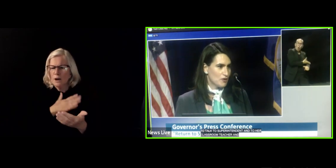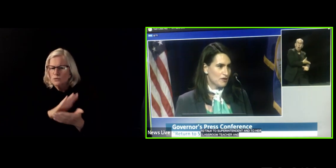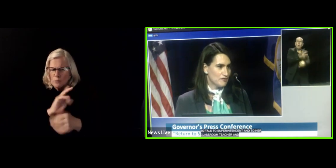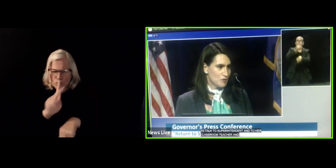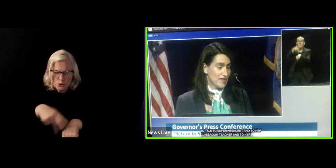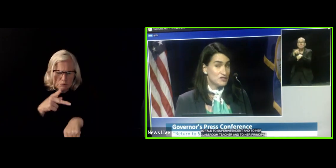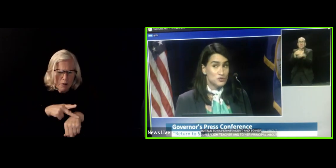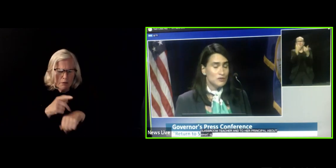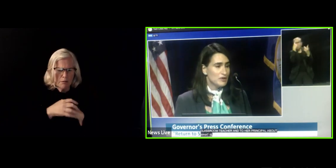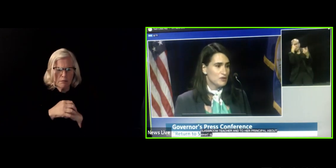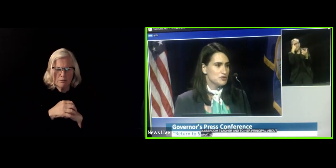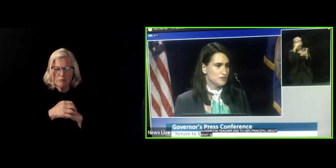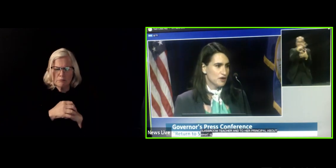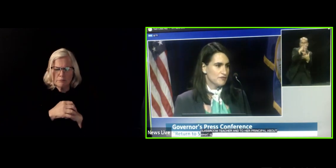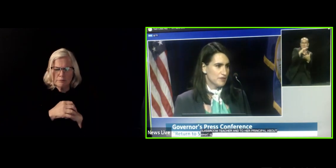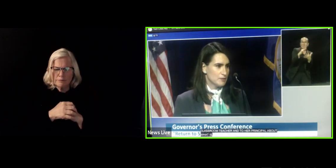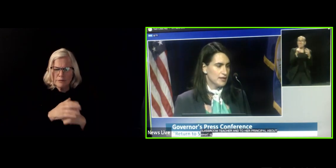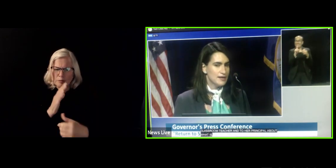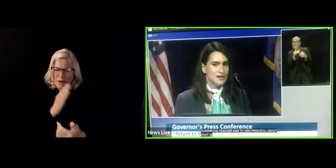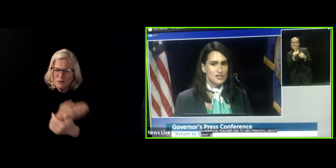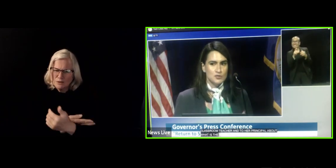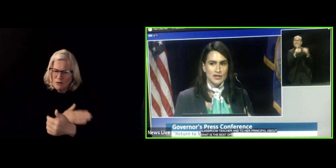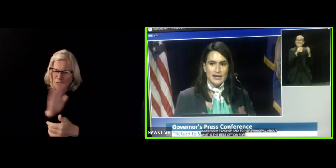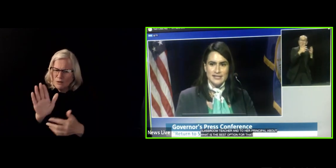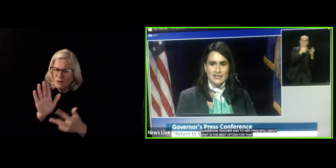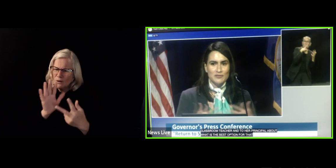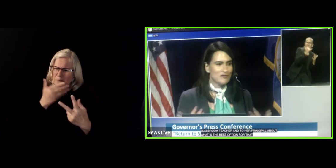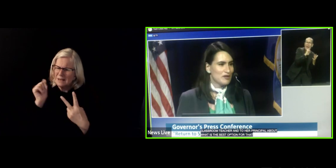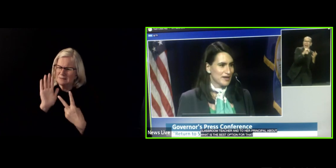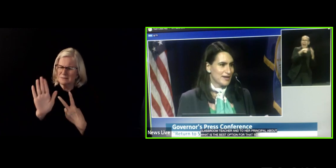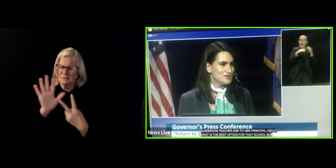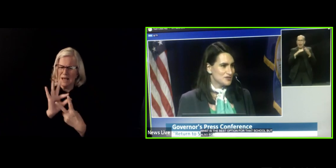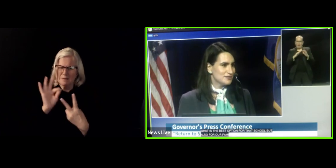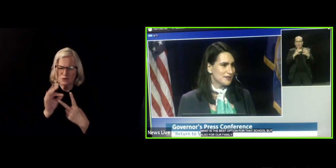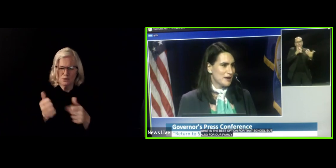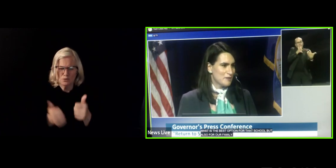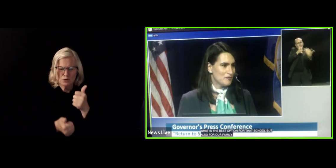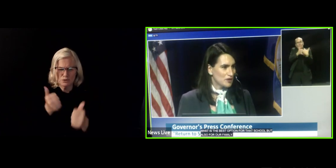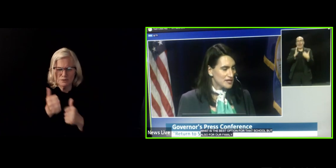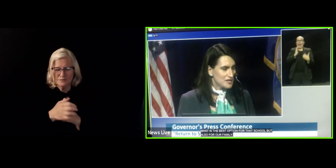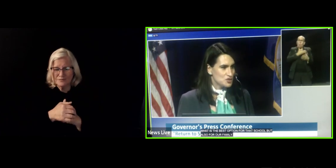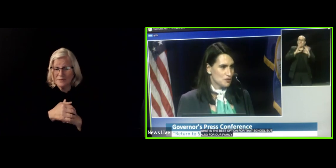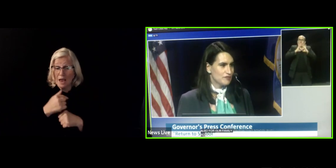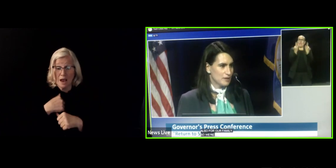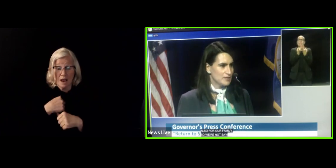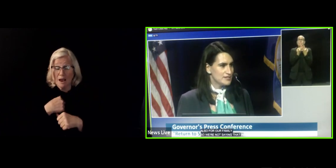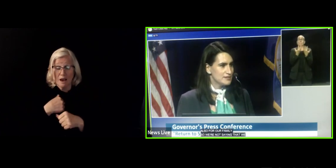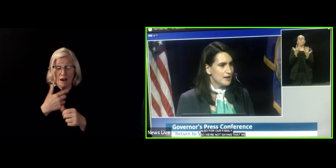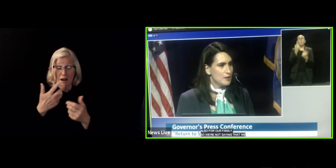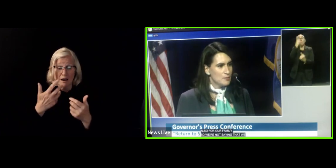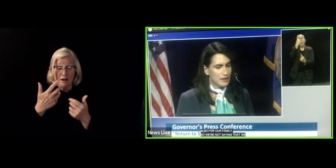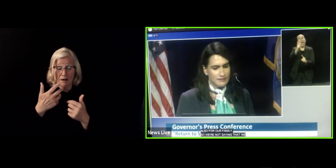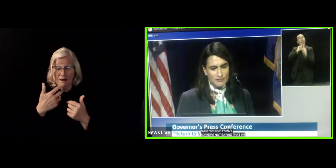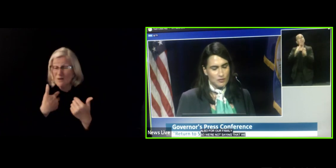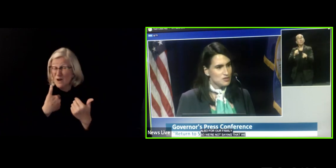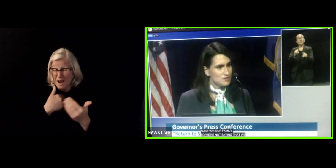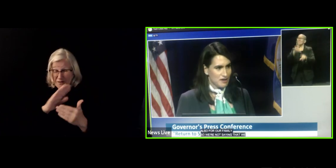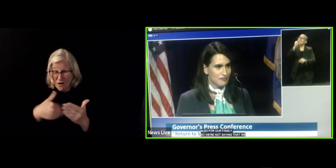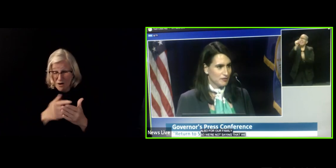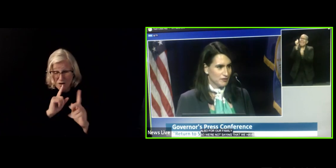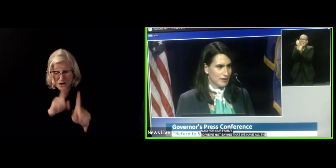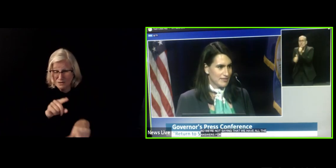for that school, but also for our family. So we're not saying that we have all the answers for individual families, but folks